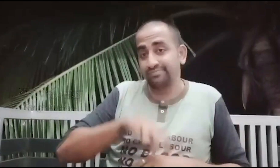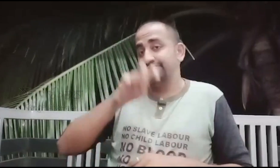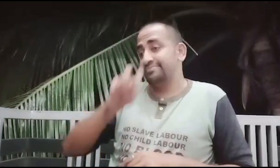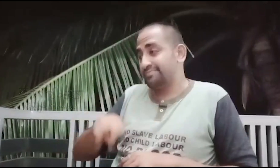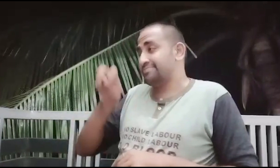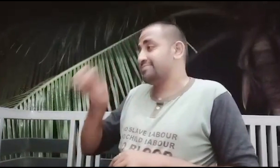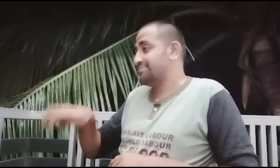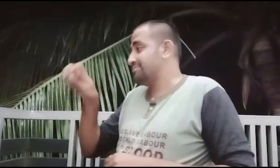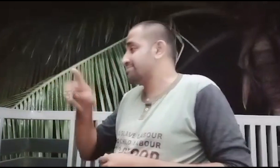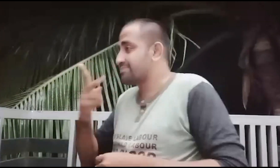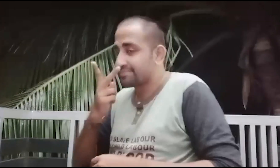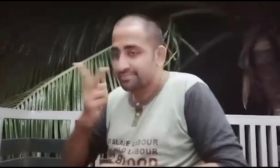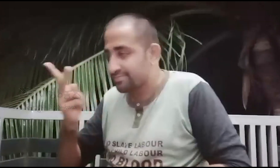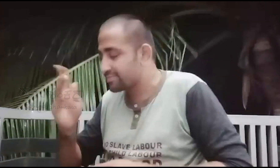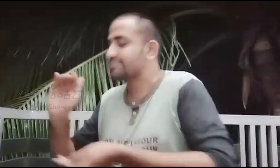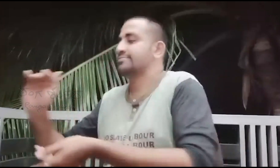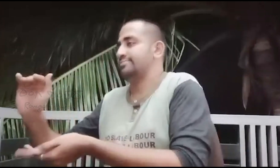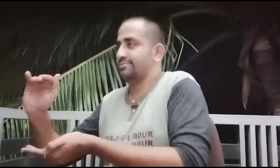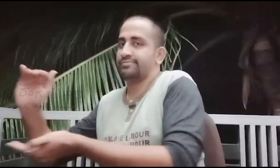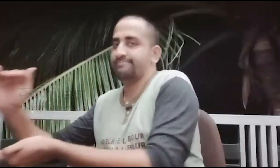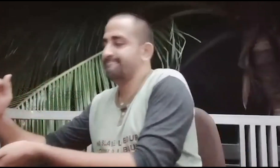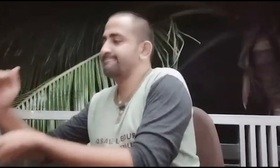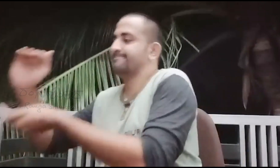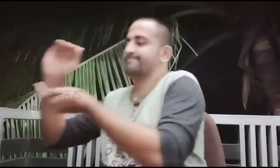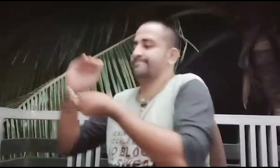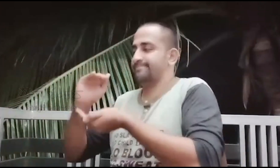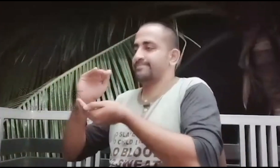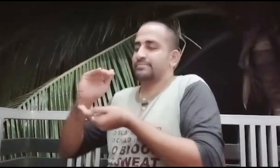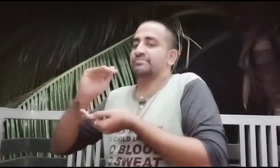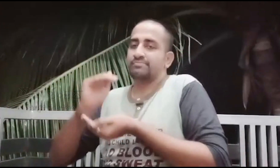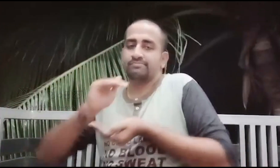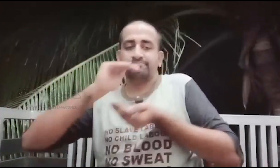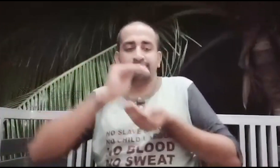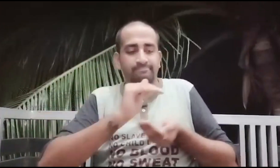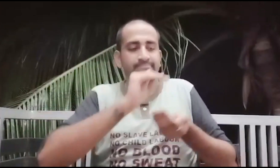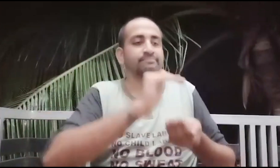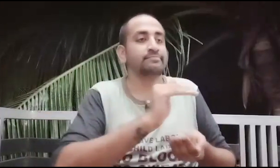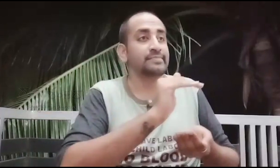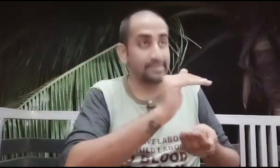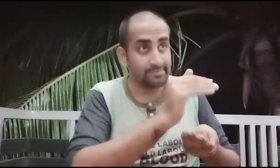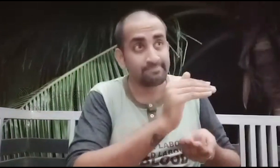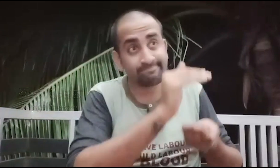He went and went and went and went and he looked everywhere and he got a little duck instead.